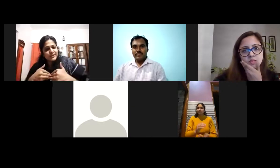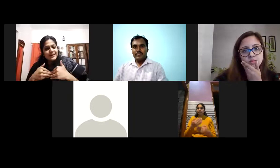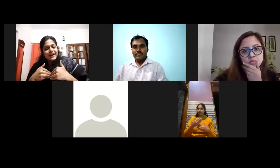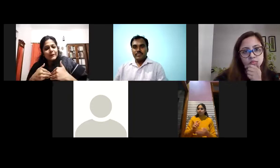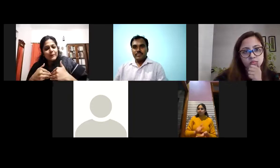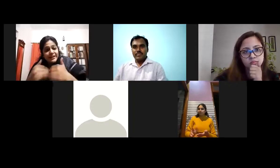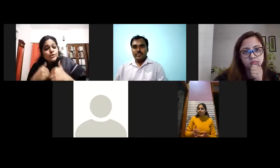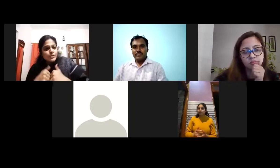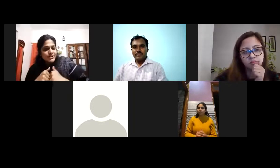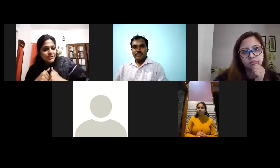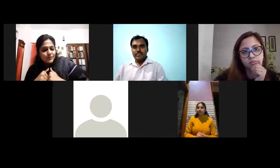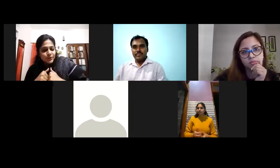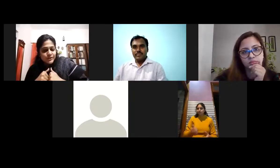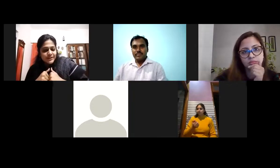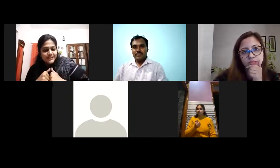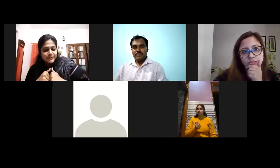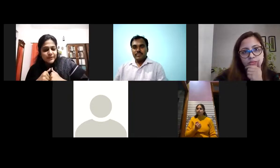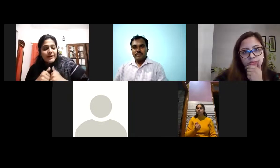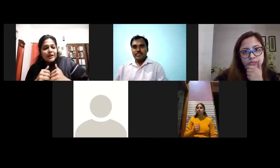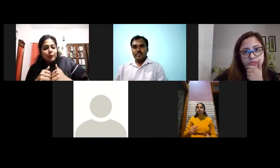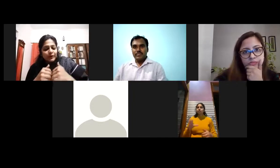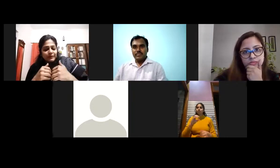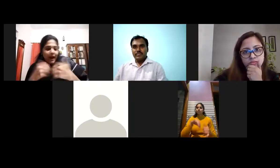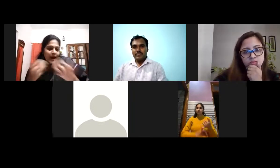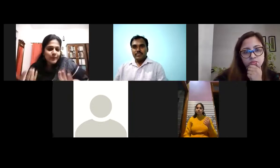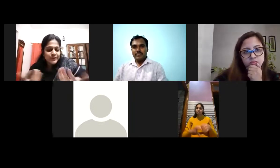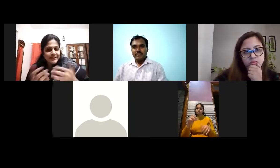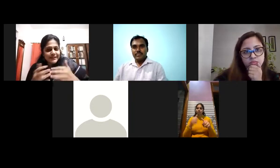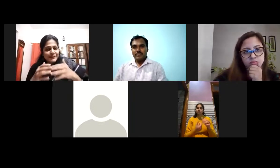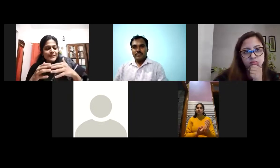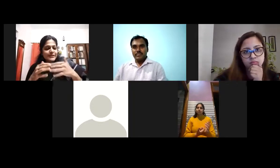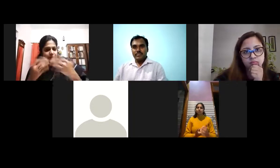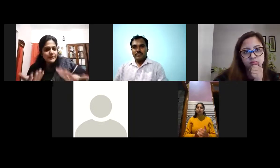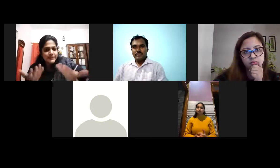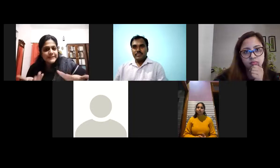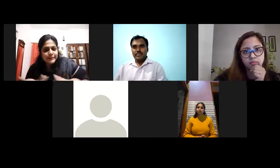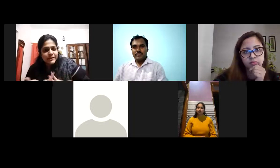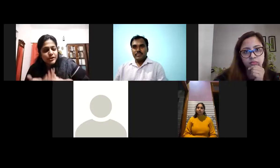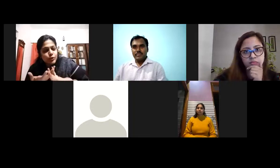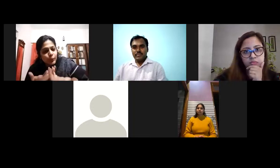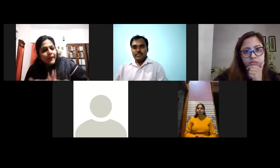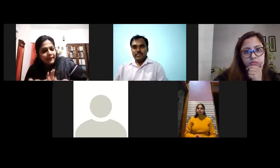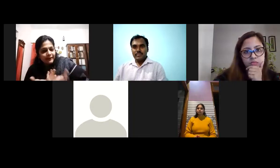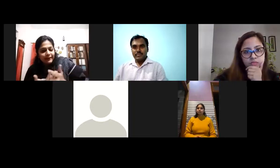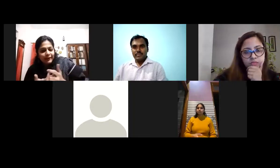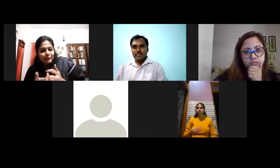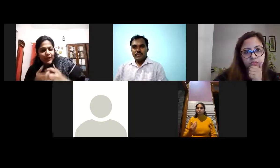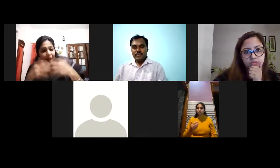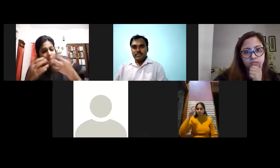own, his association with Oscar, as it were. What I'm interested in is in some senses to